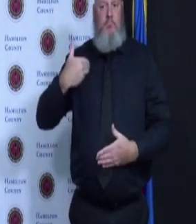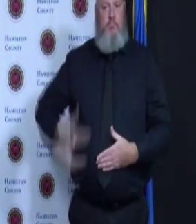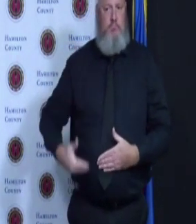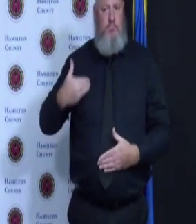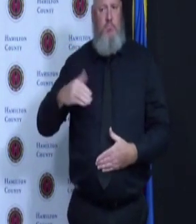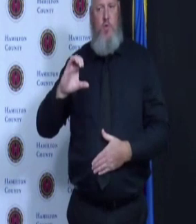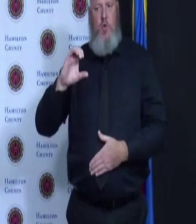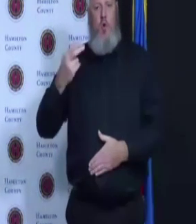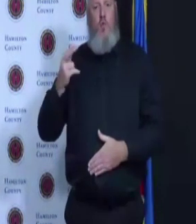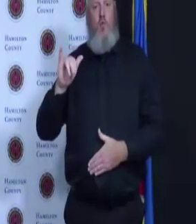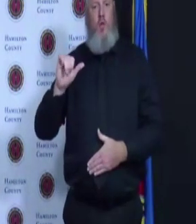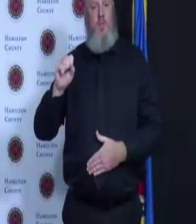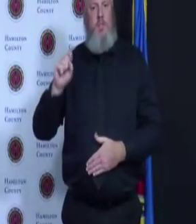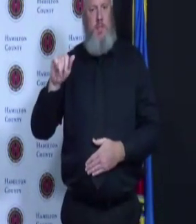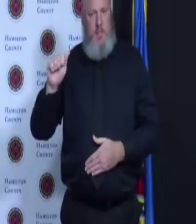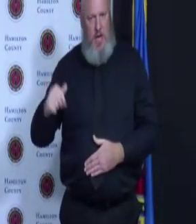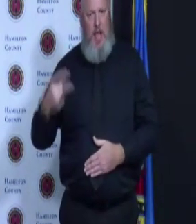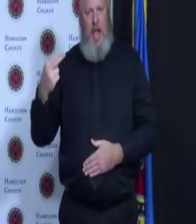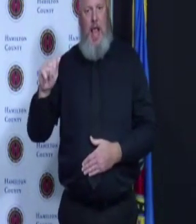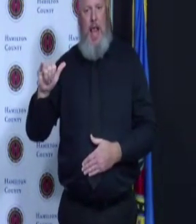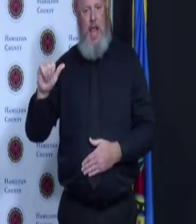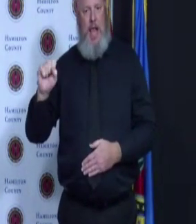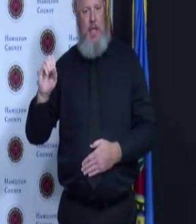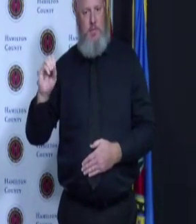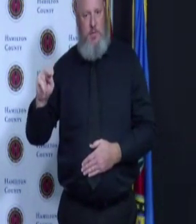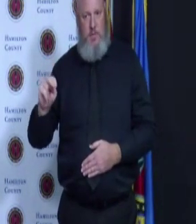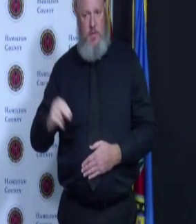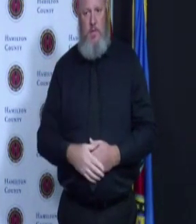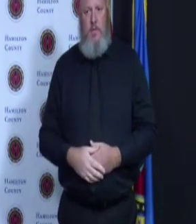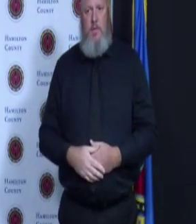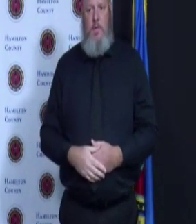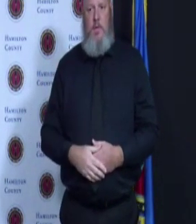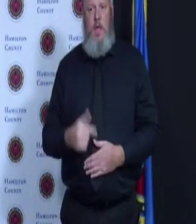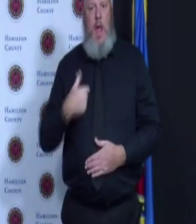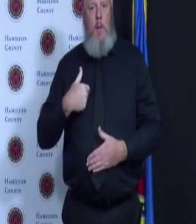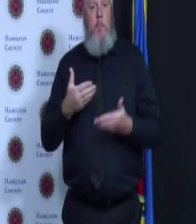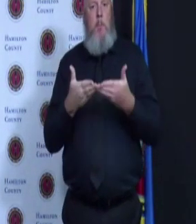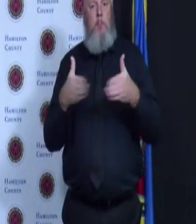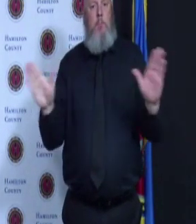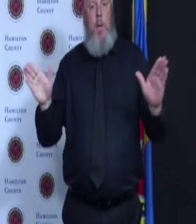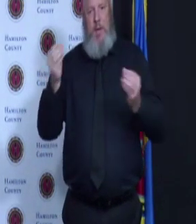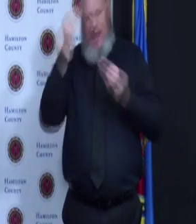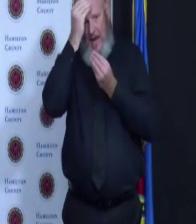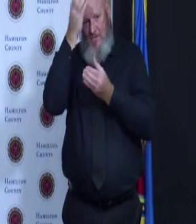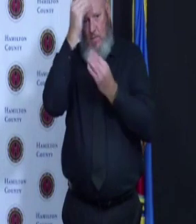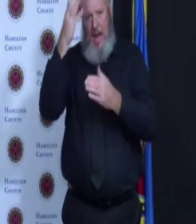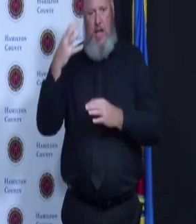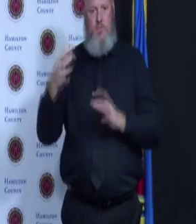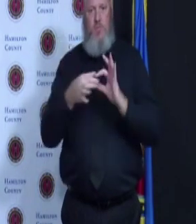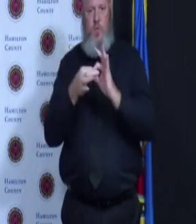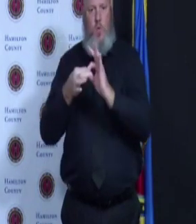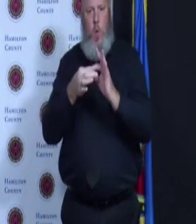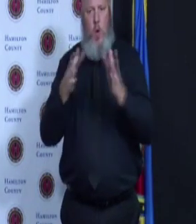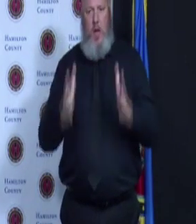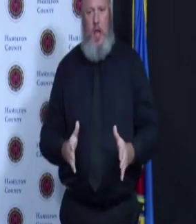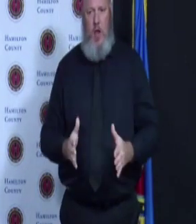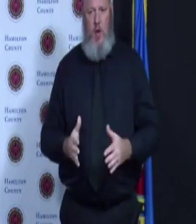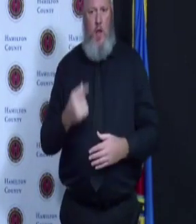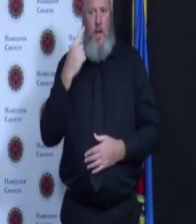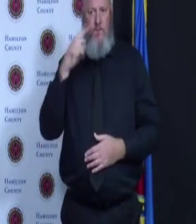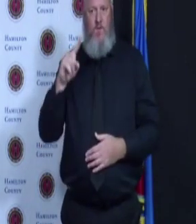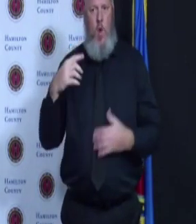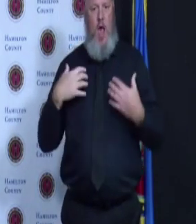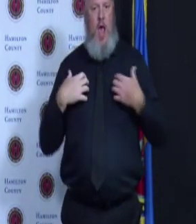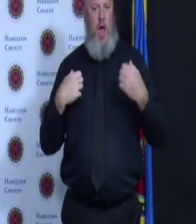for the Greater Cincinnati Disaster Preparedness Coalition at the Health Collaborative. The Health Collaborative is a nonprofit organization based